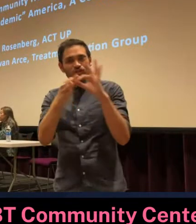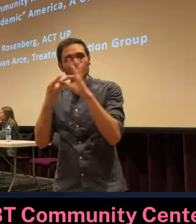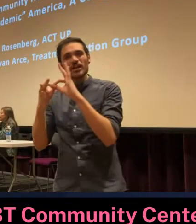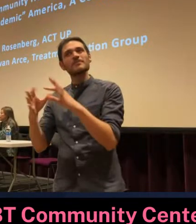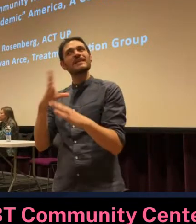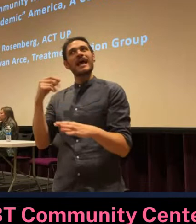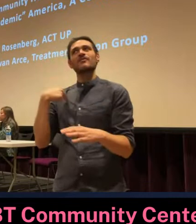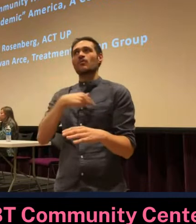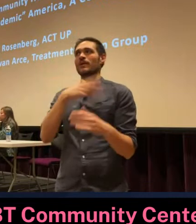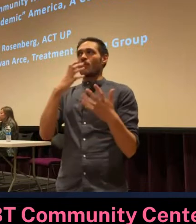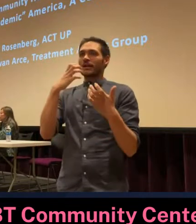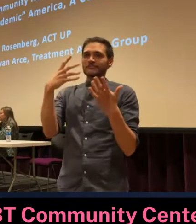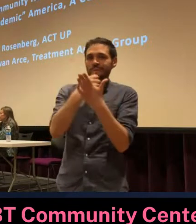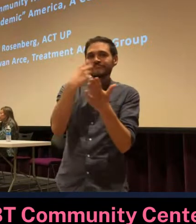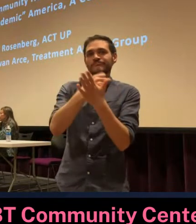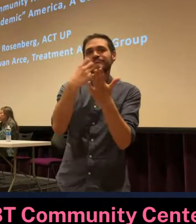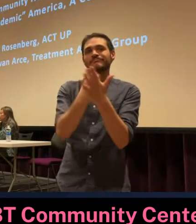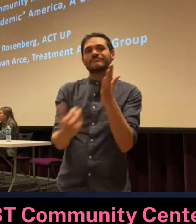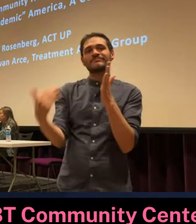every service that's